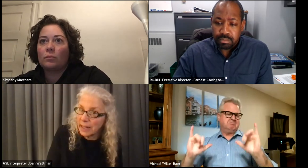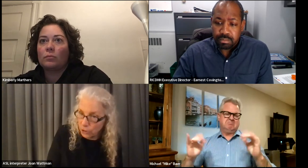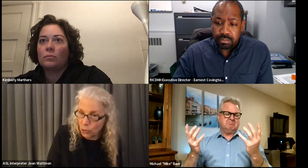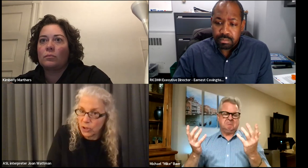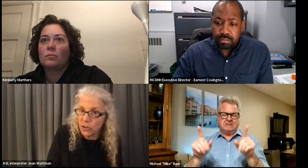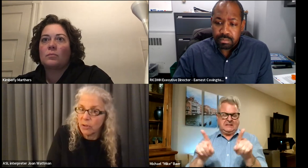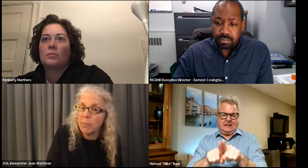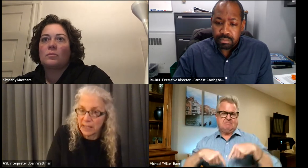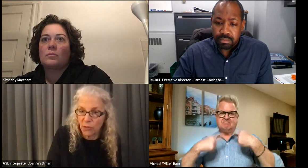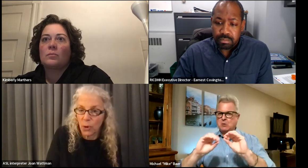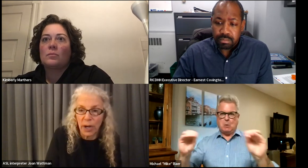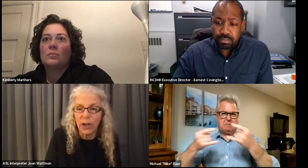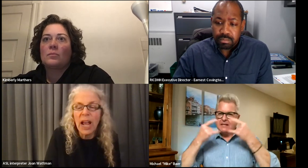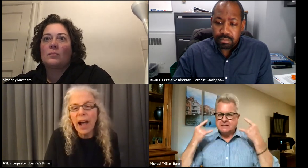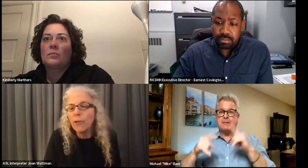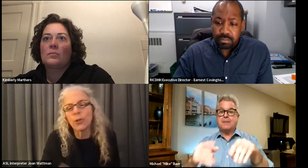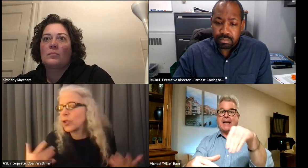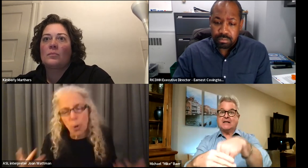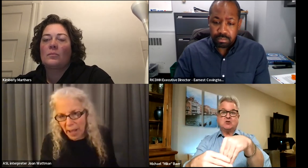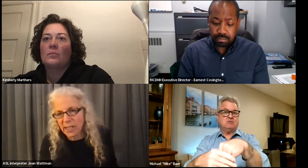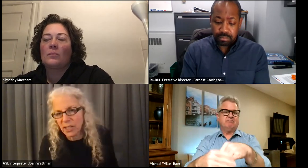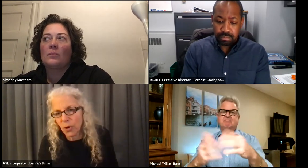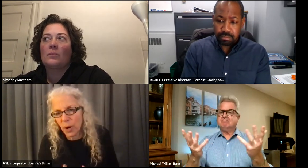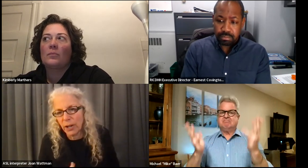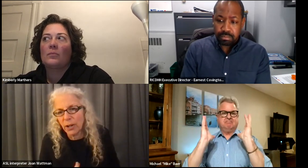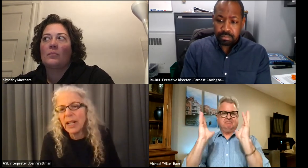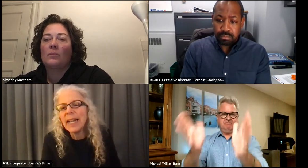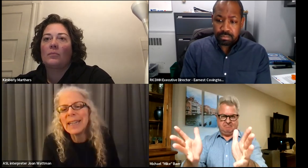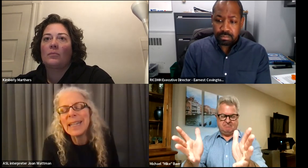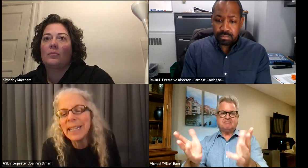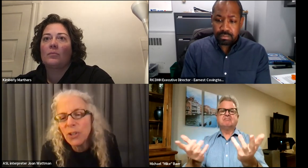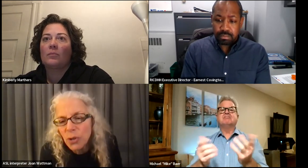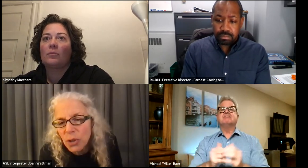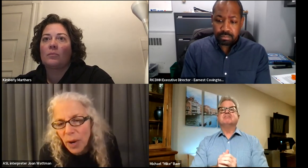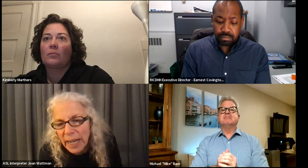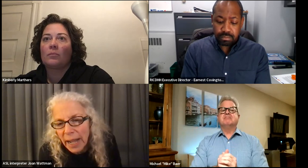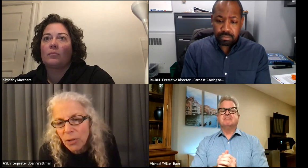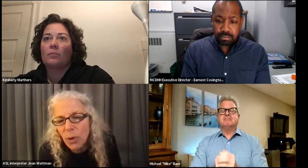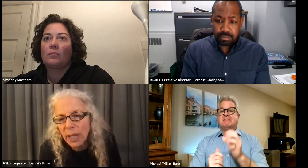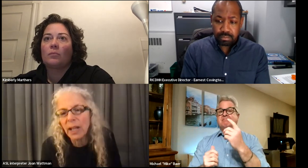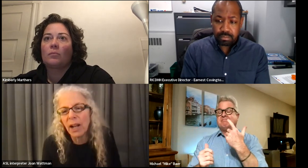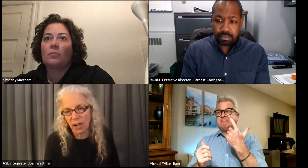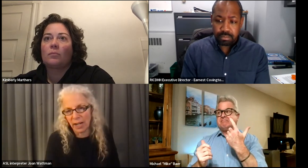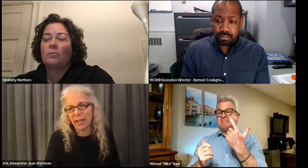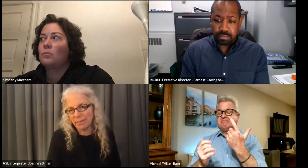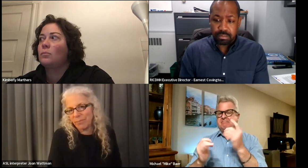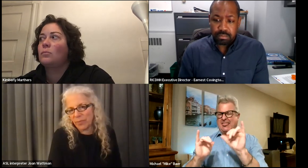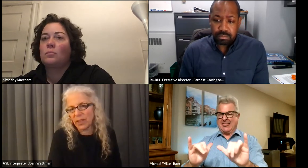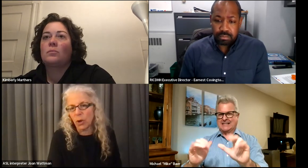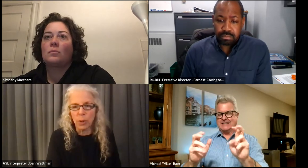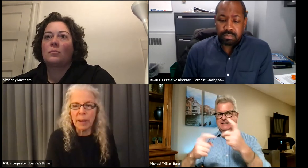not indoors masks are required. Outdoors, no mask is required. The indoors right now are